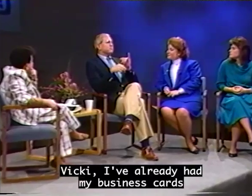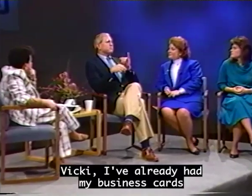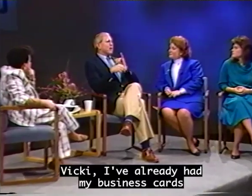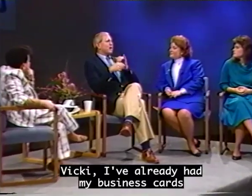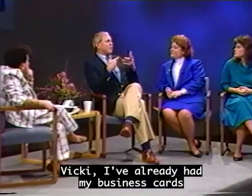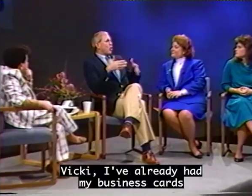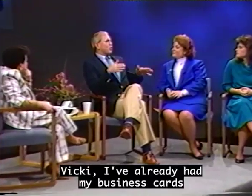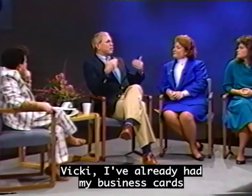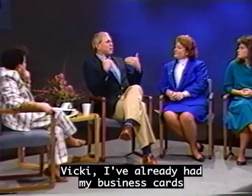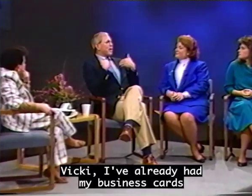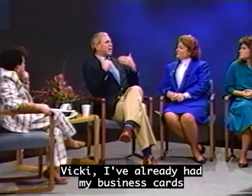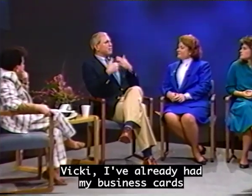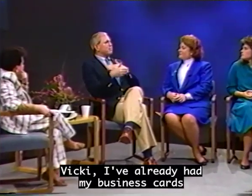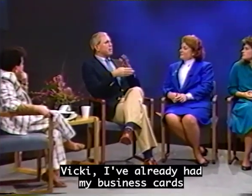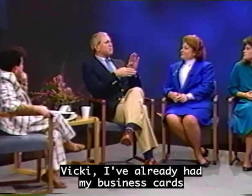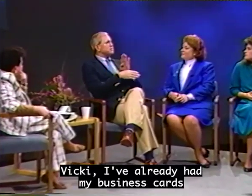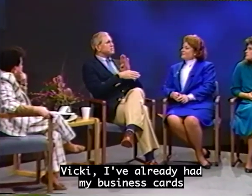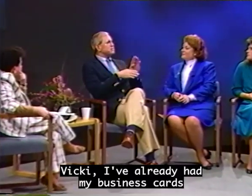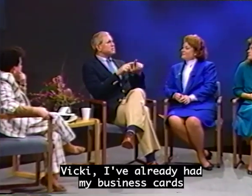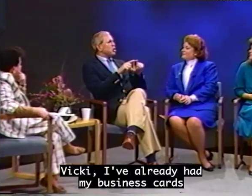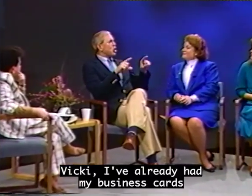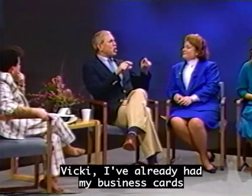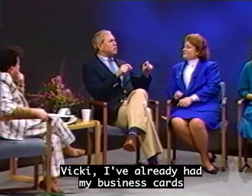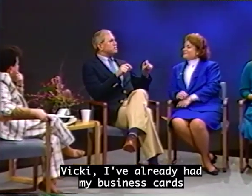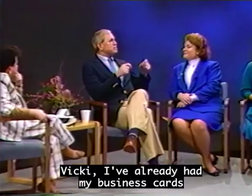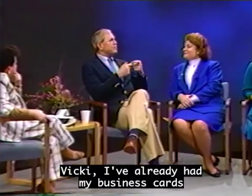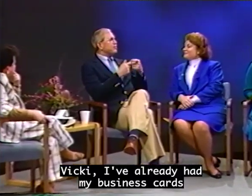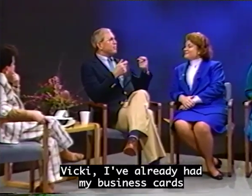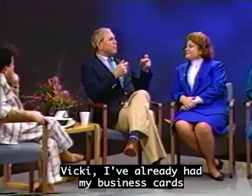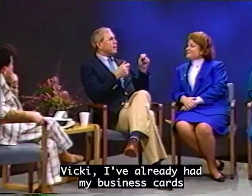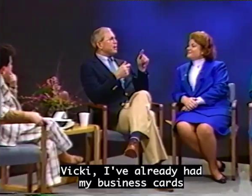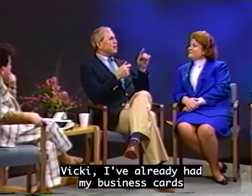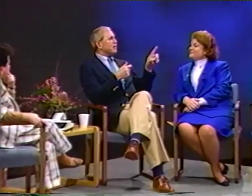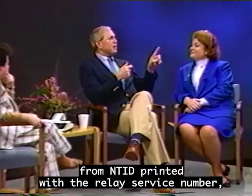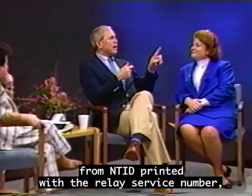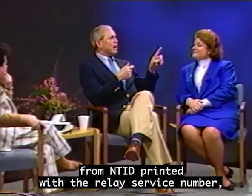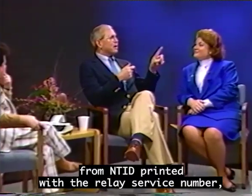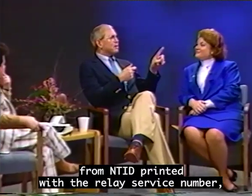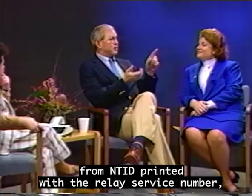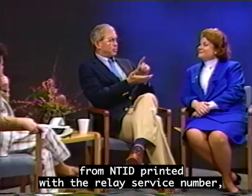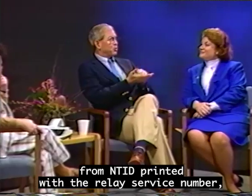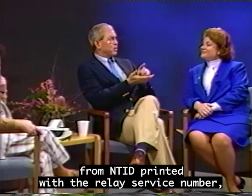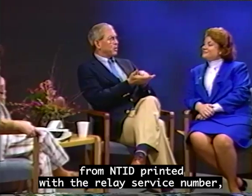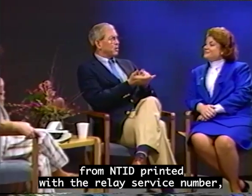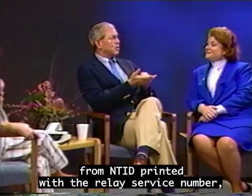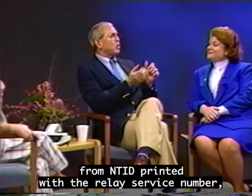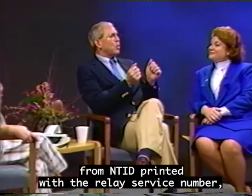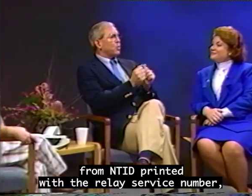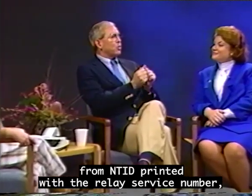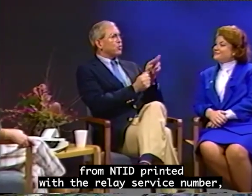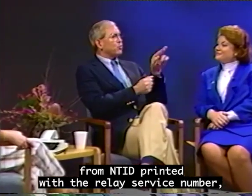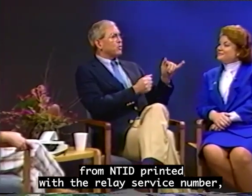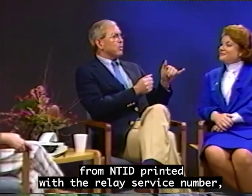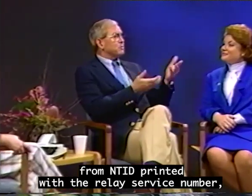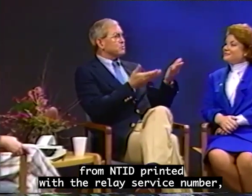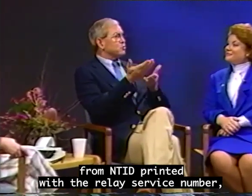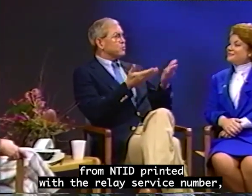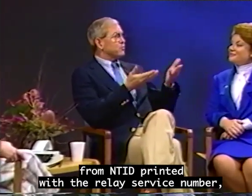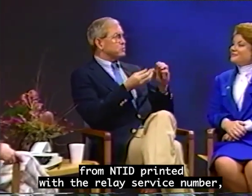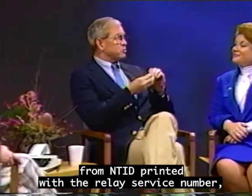Vicki, I've already had my business cards from NTID printed